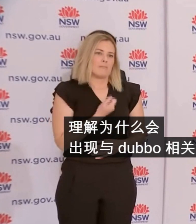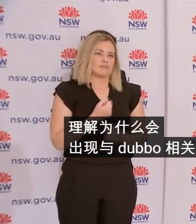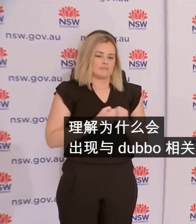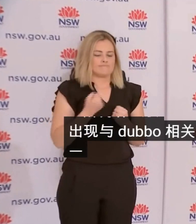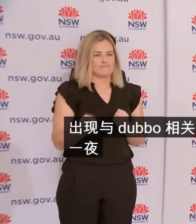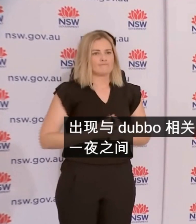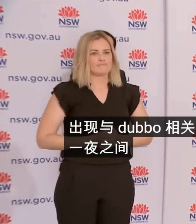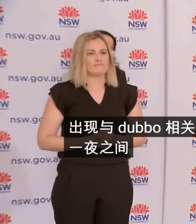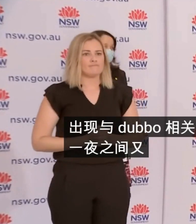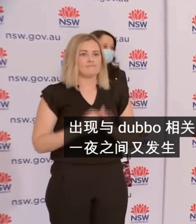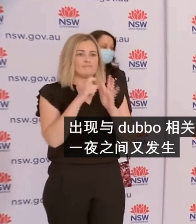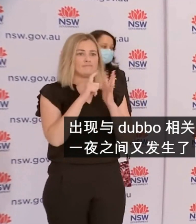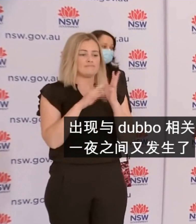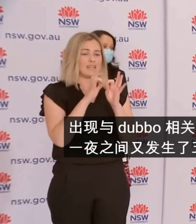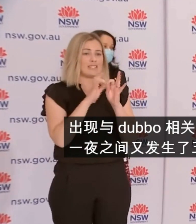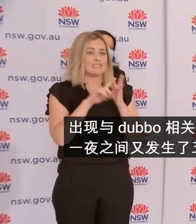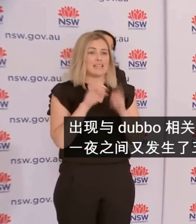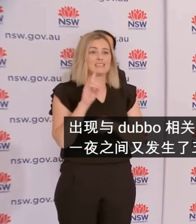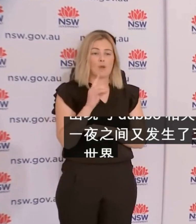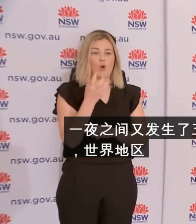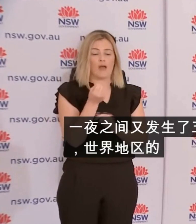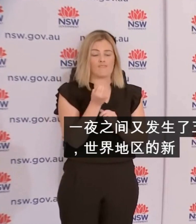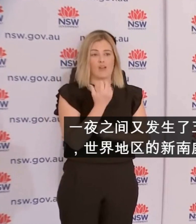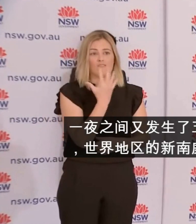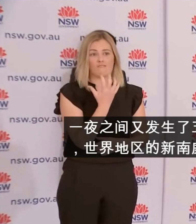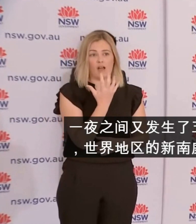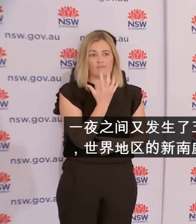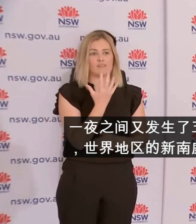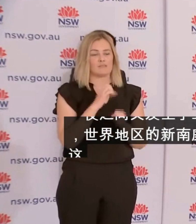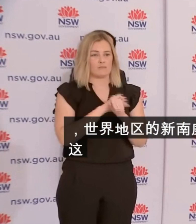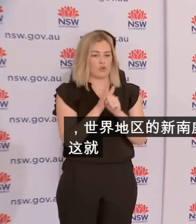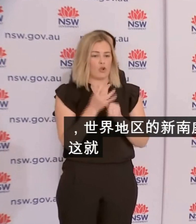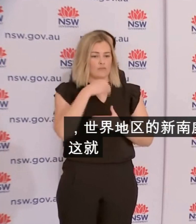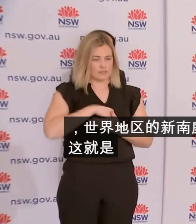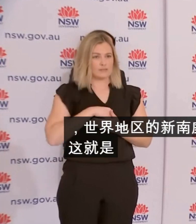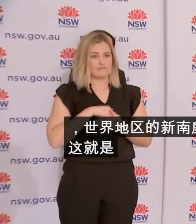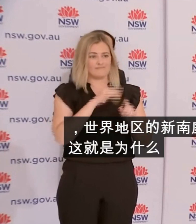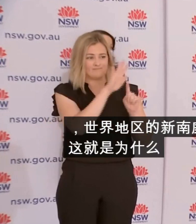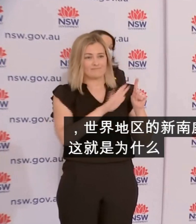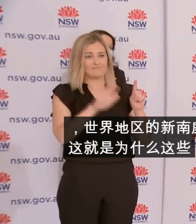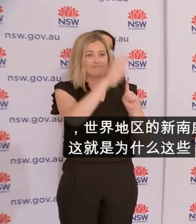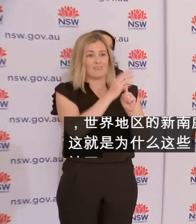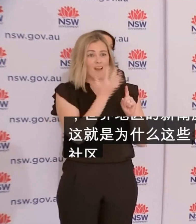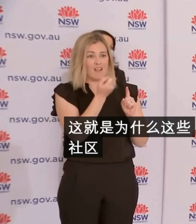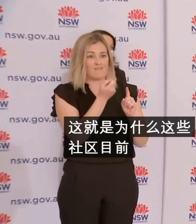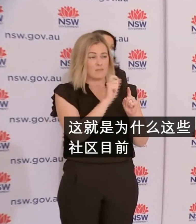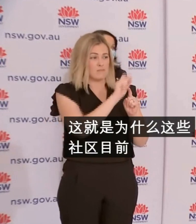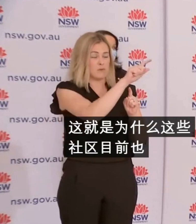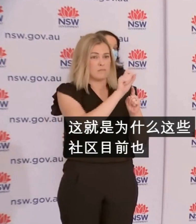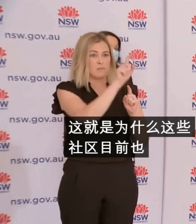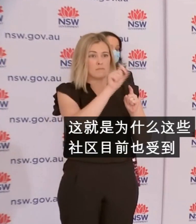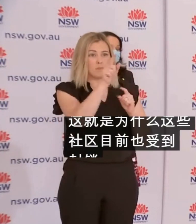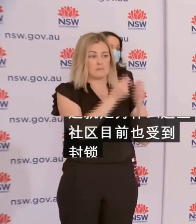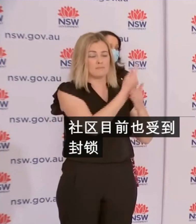I understand there were 5 additional cases overnight and 1 in Western New South Wales in the Walgett area, which is why those communities are